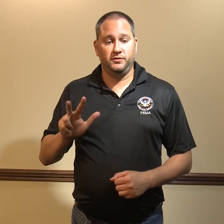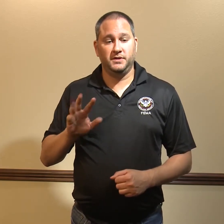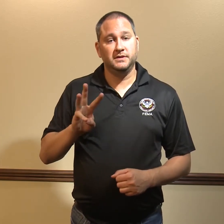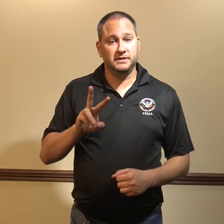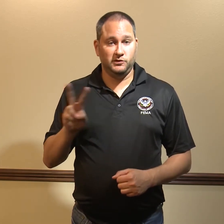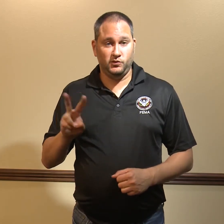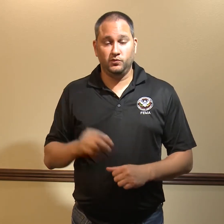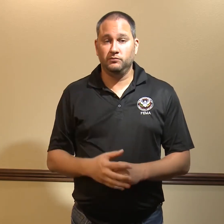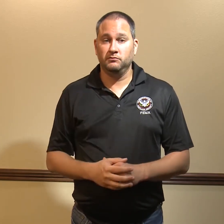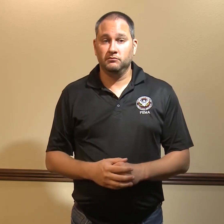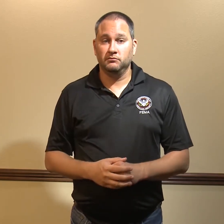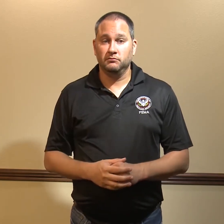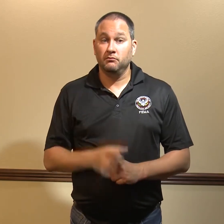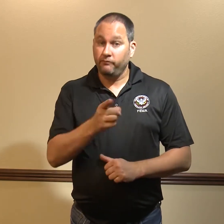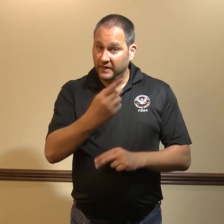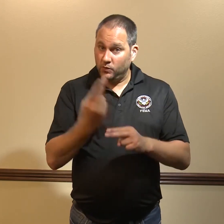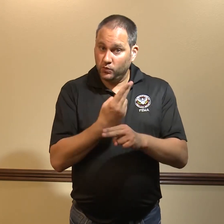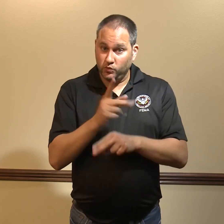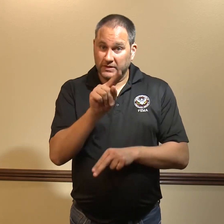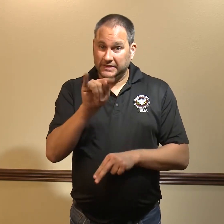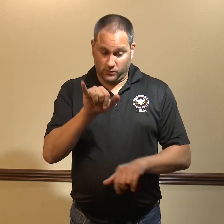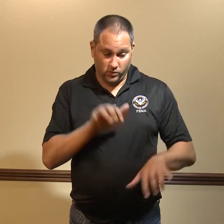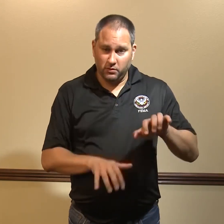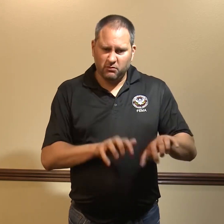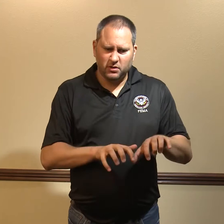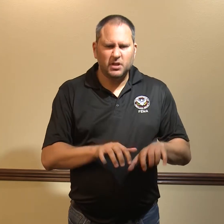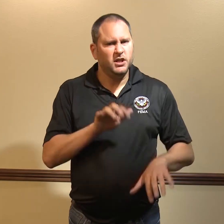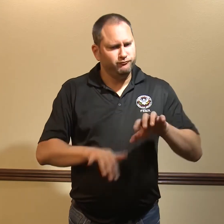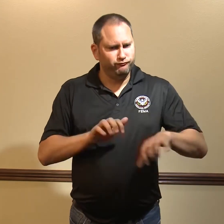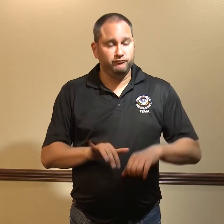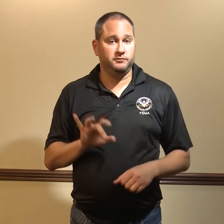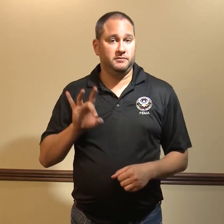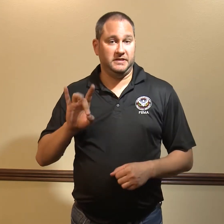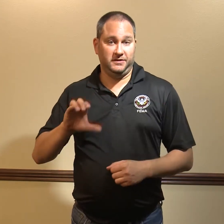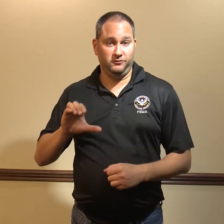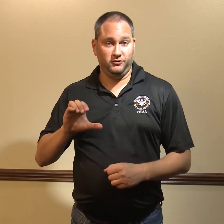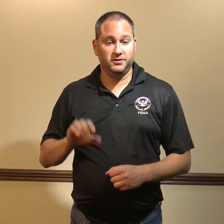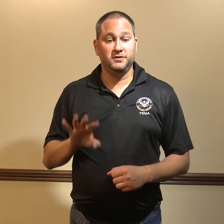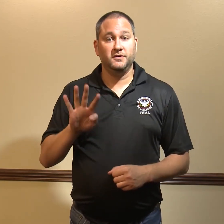800-621-3362. For TTY callers,